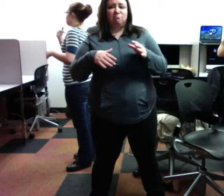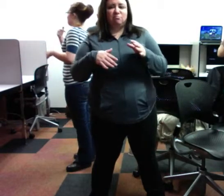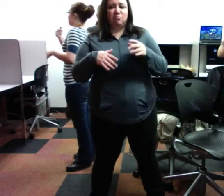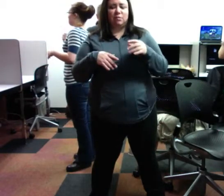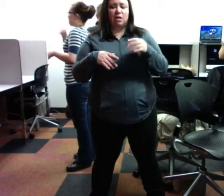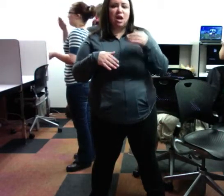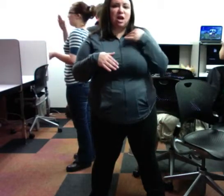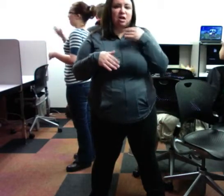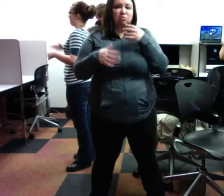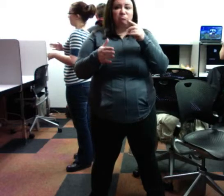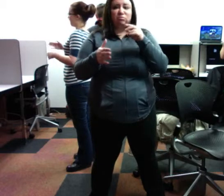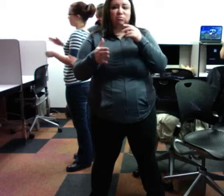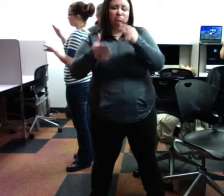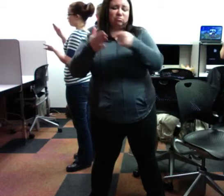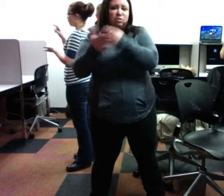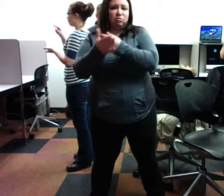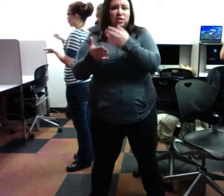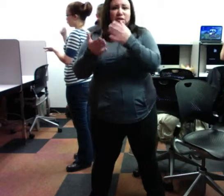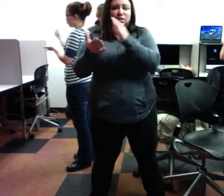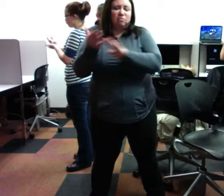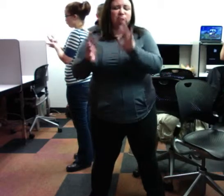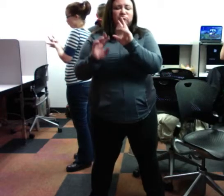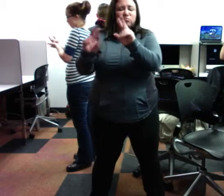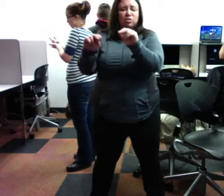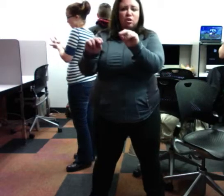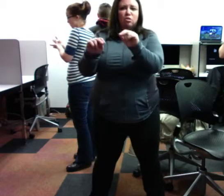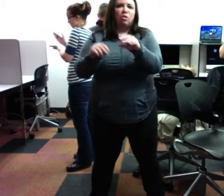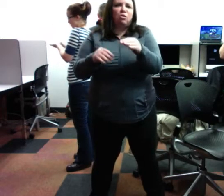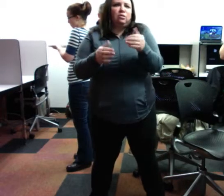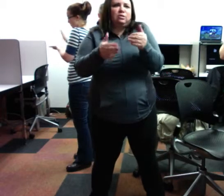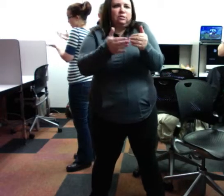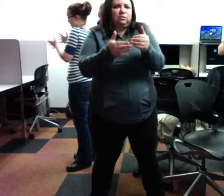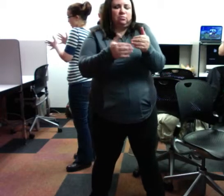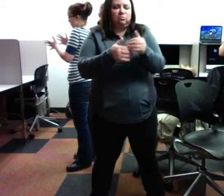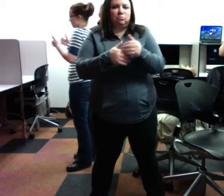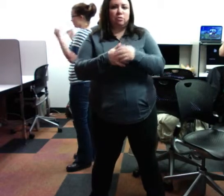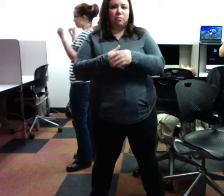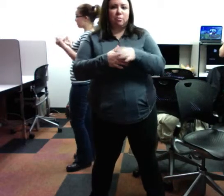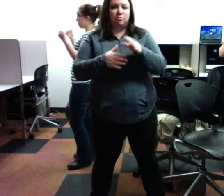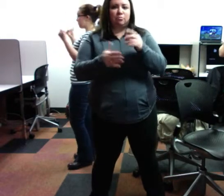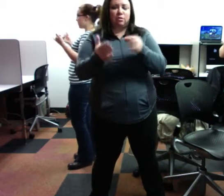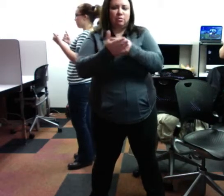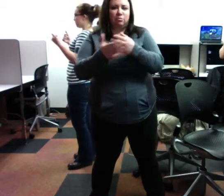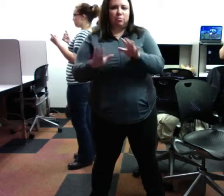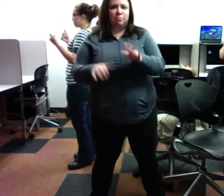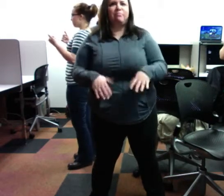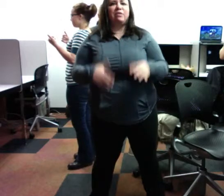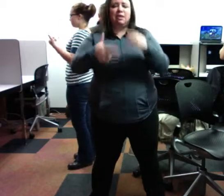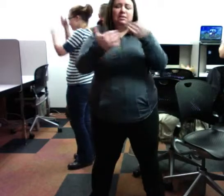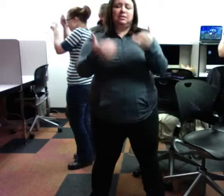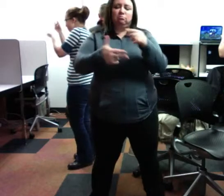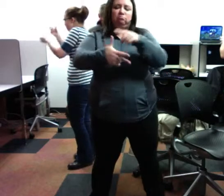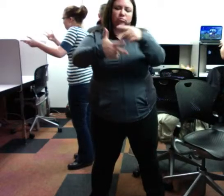Today, I want to tell you 3 stories from my life. That's it. No big deal. Just 3 stories. The